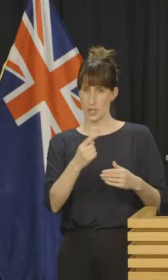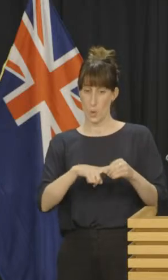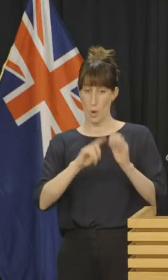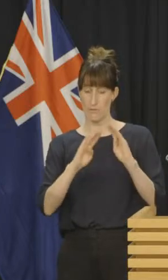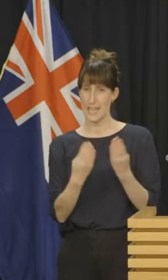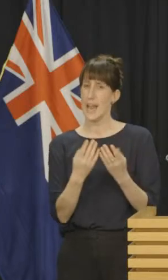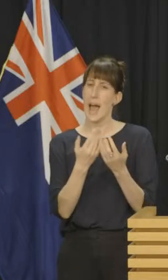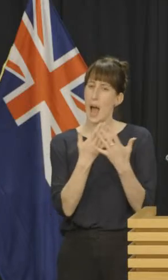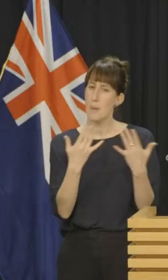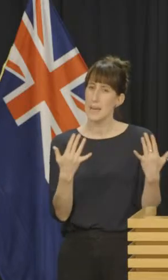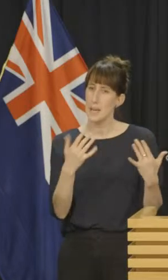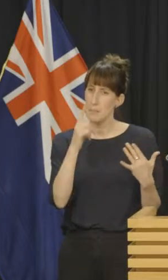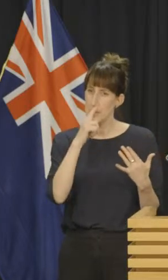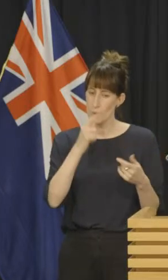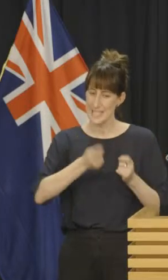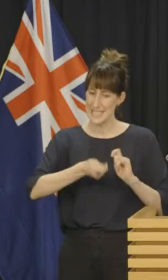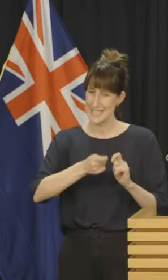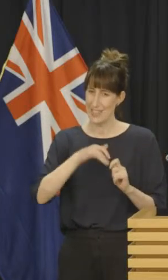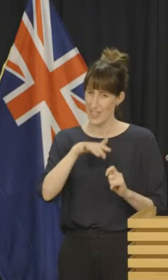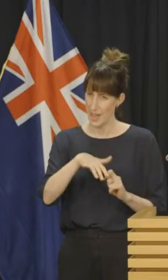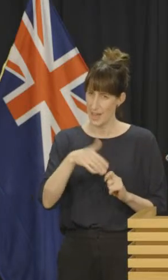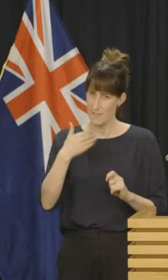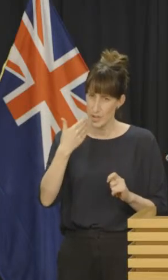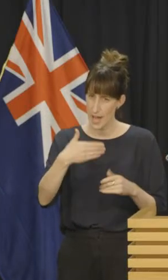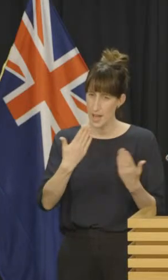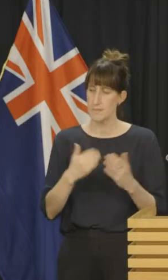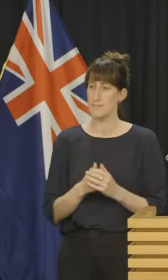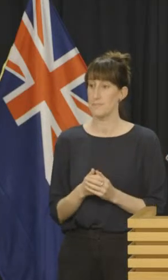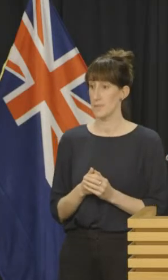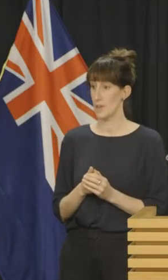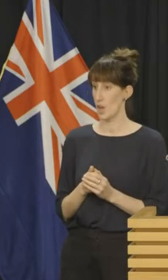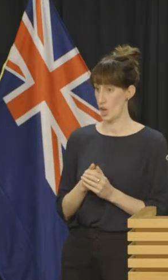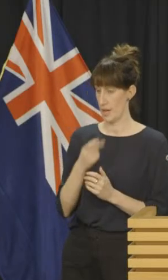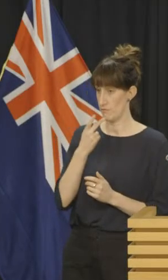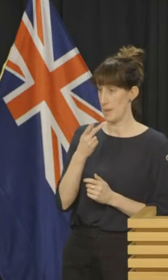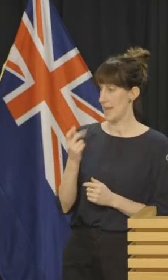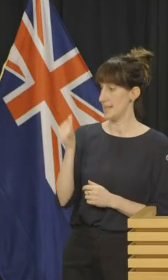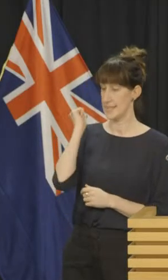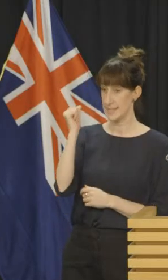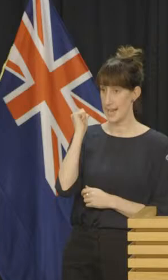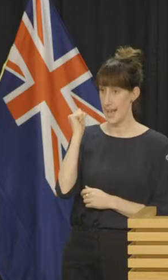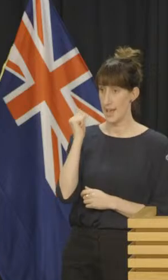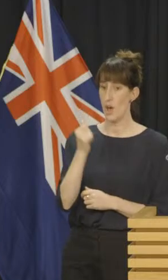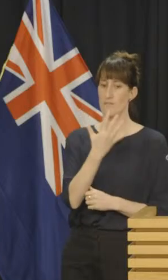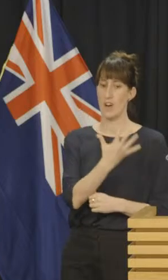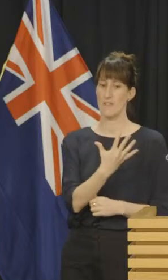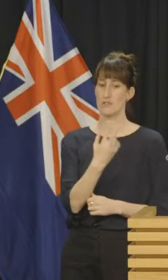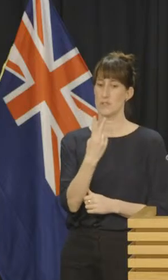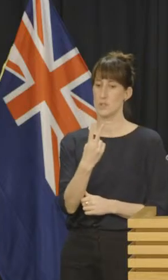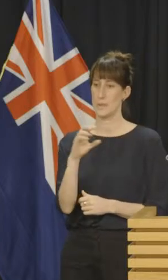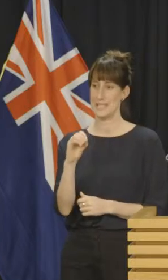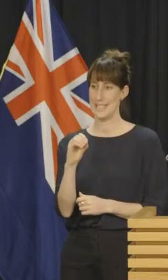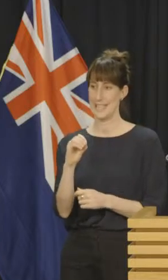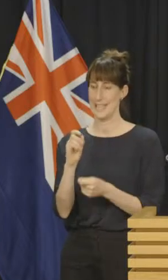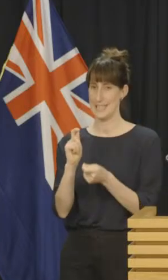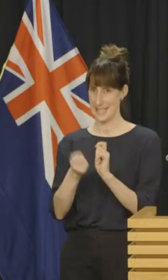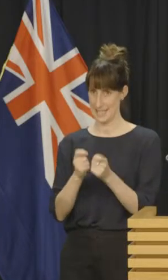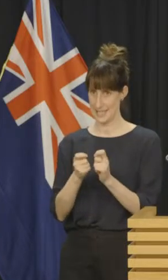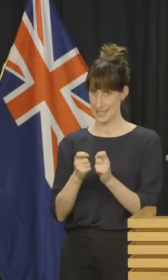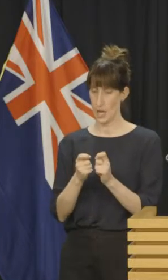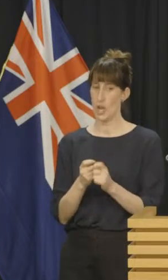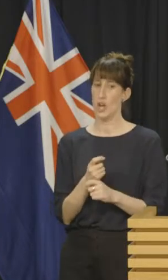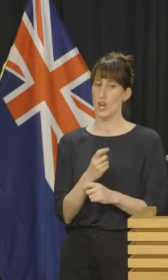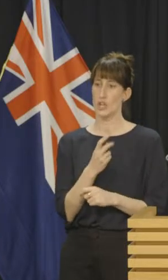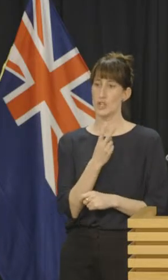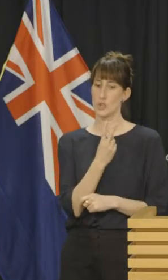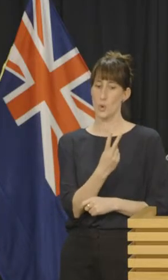So just to rehearse the numbers, so the total yesterday was 5,020, and of those, 290 were